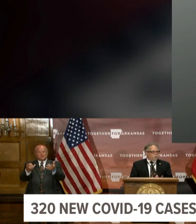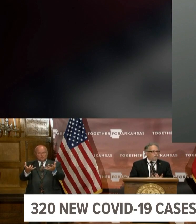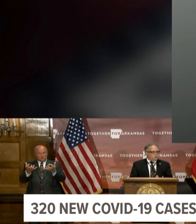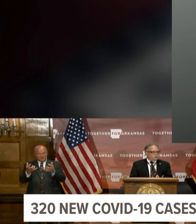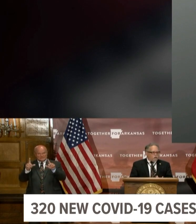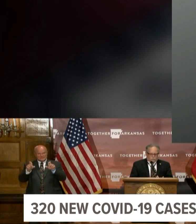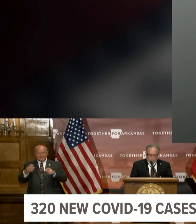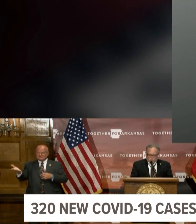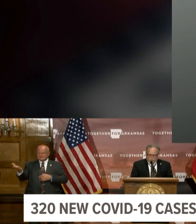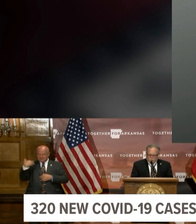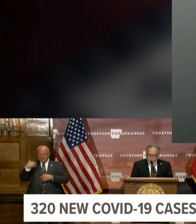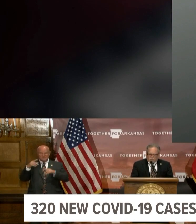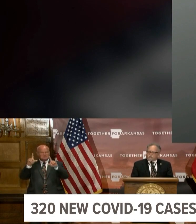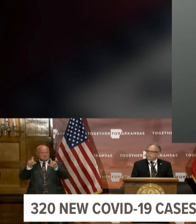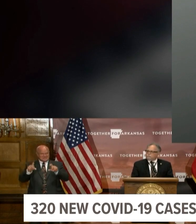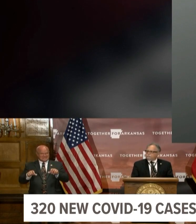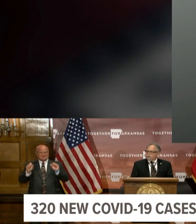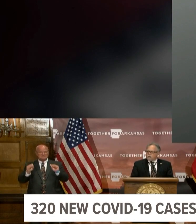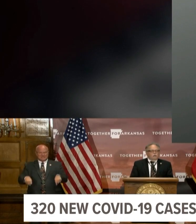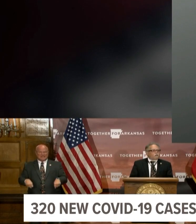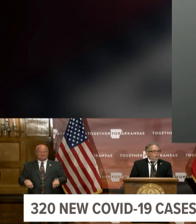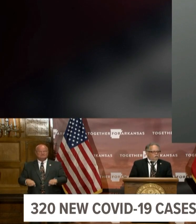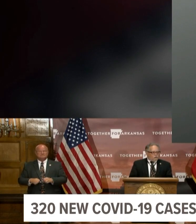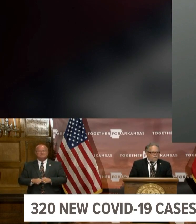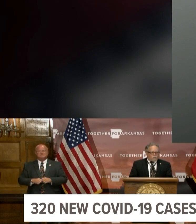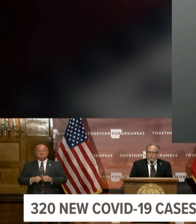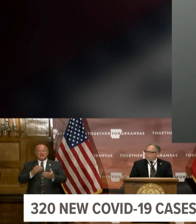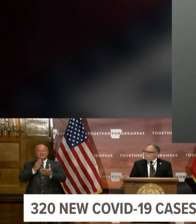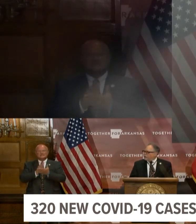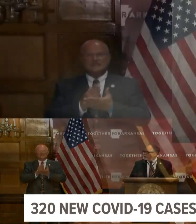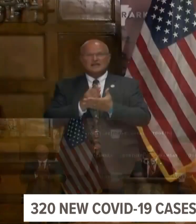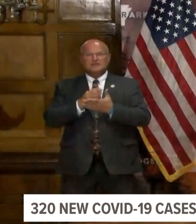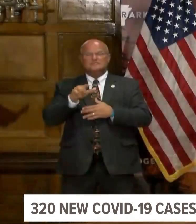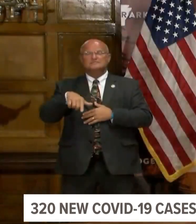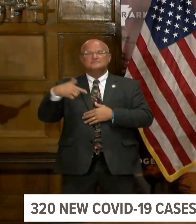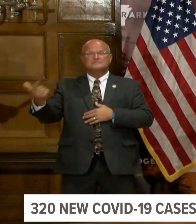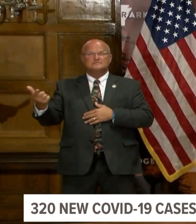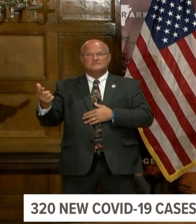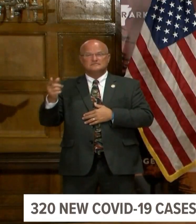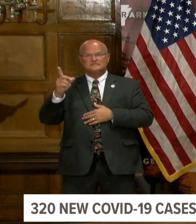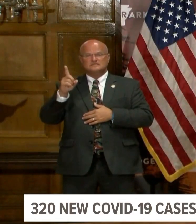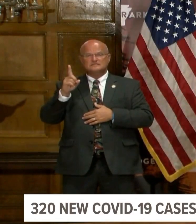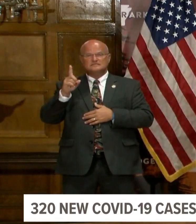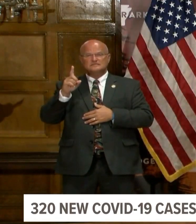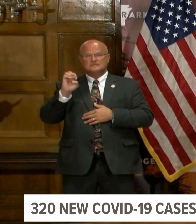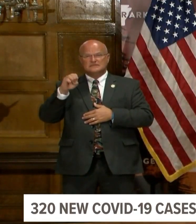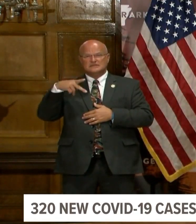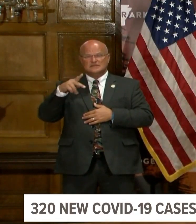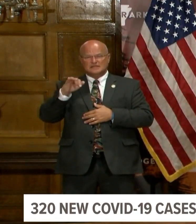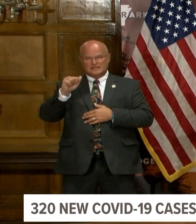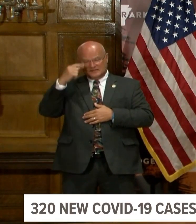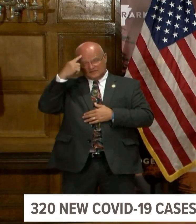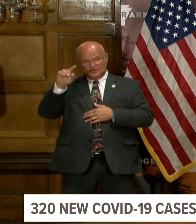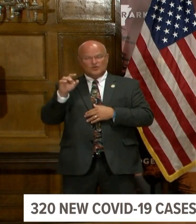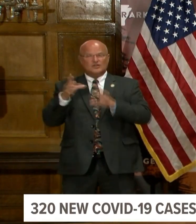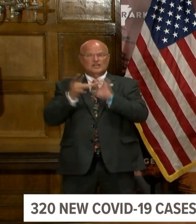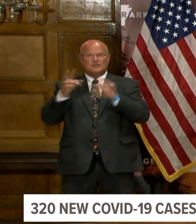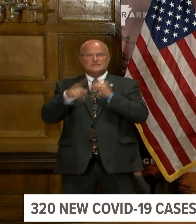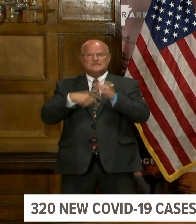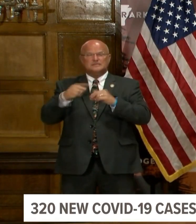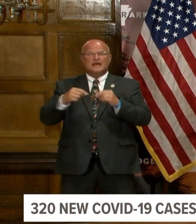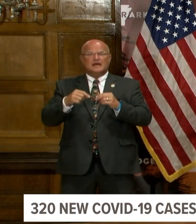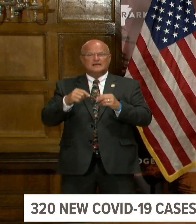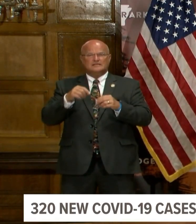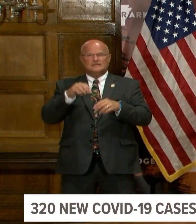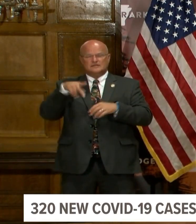want to encourage you to come and be tested. So I'll stop there and pass it on to Dr. Ipe, I believe, for her comments on